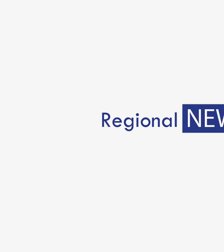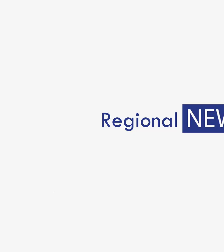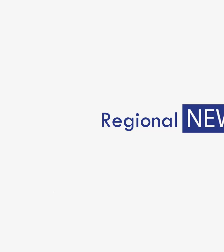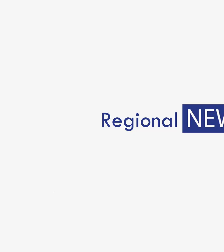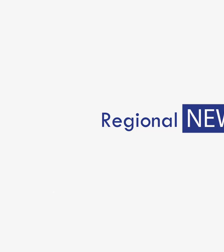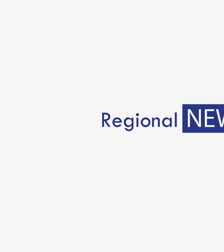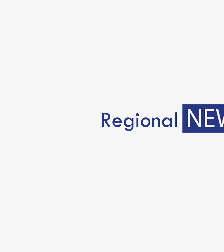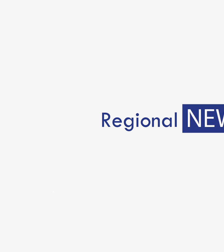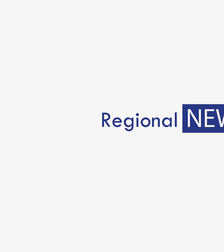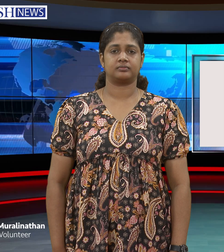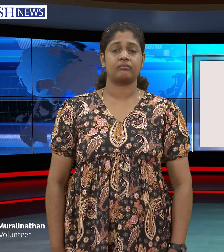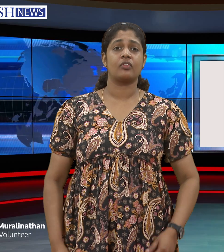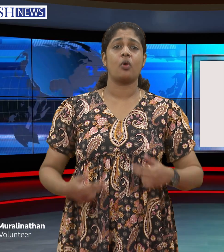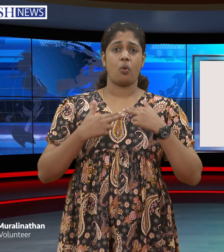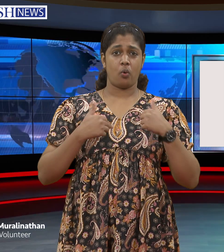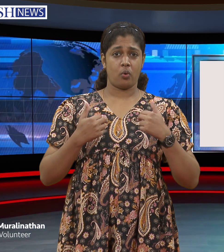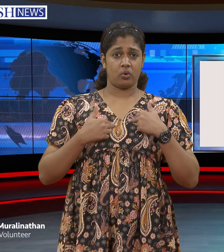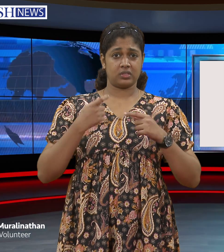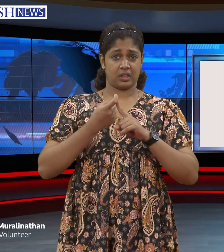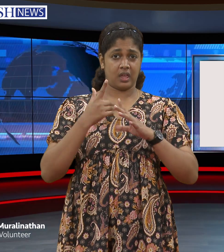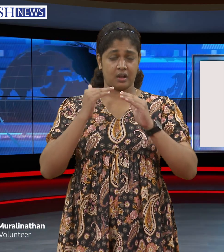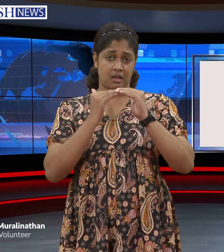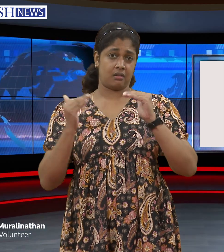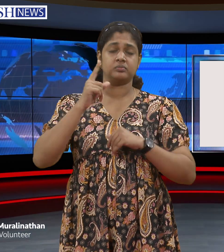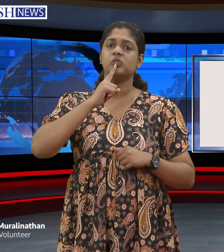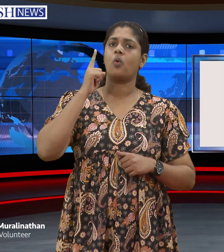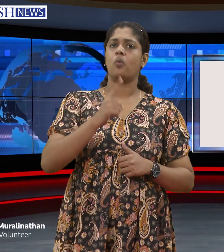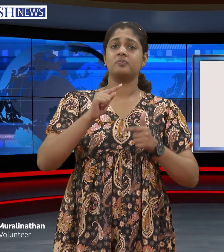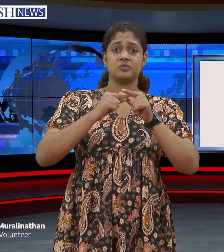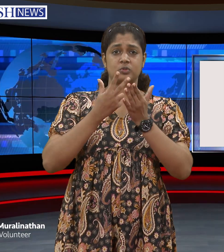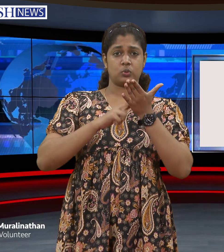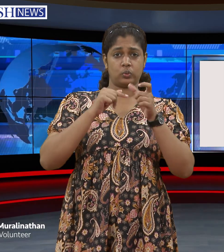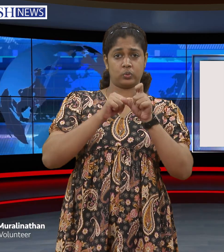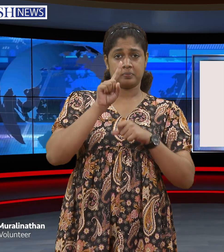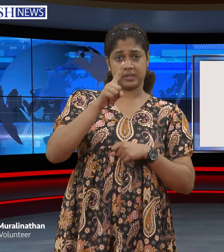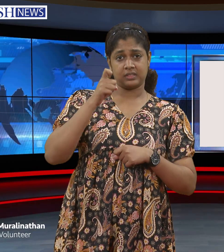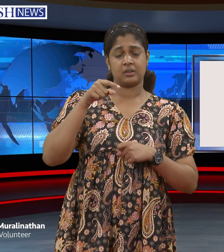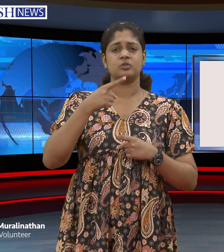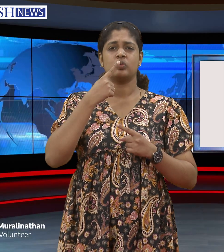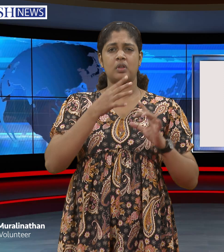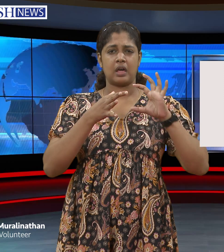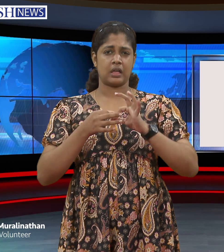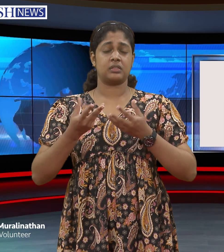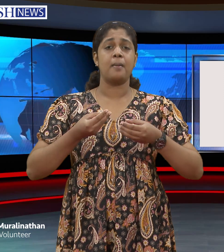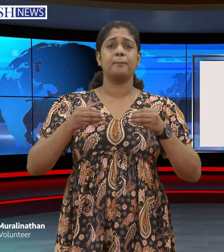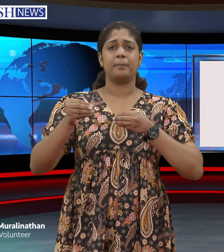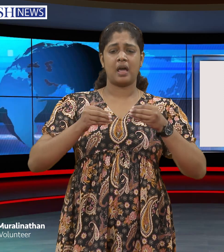Over to regional news. Expressing concern at the pollution due to unregulated and irresponsible disposal of plastic waste in the